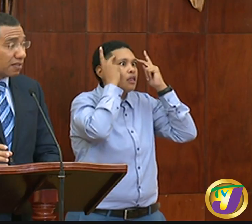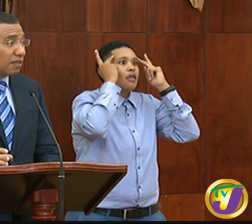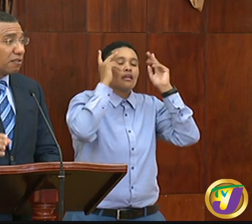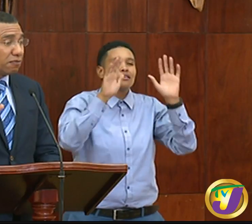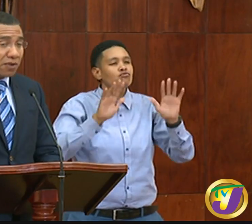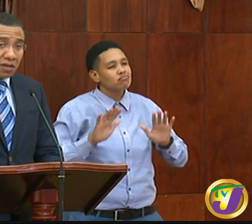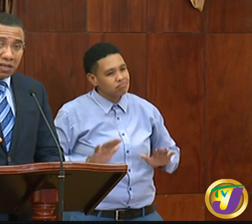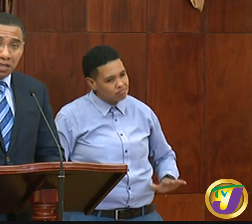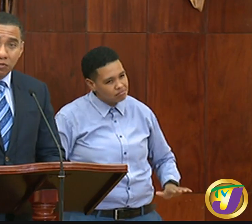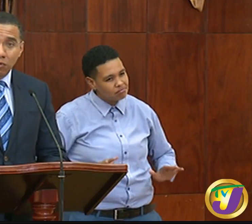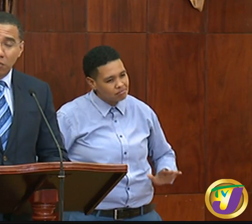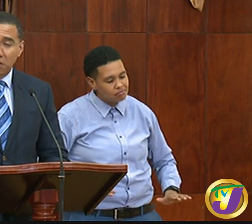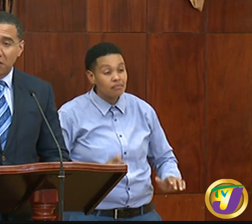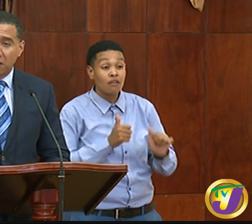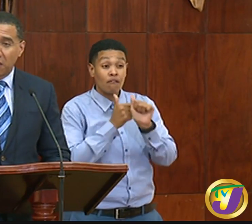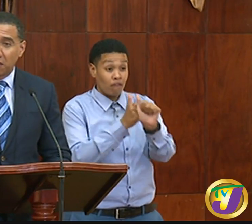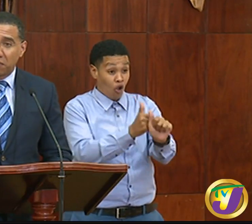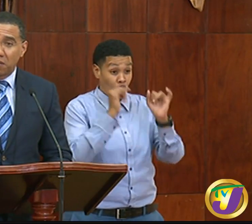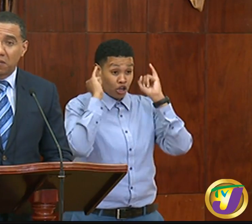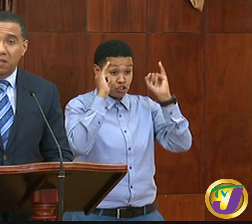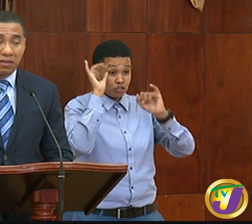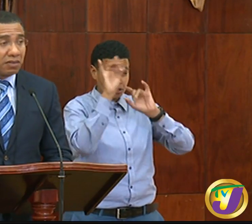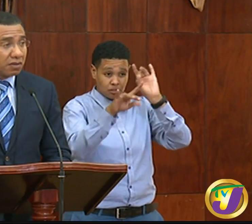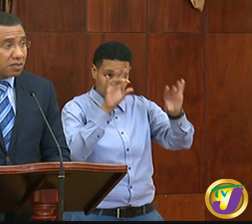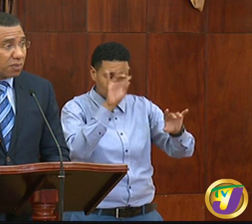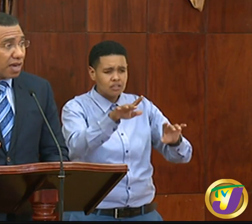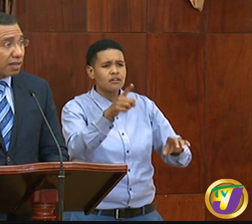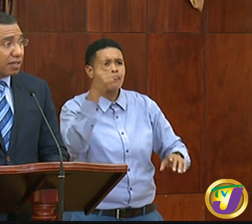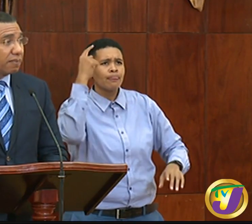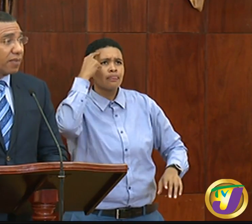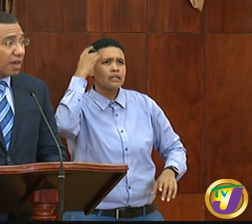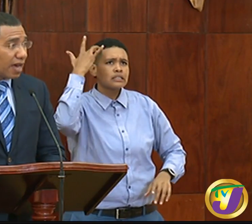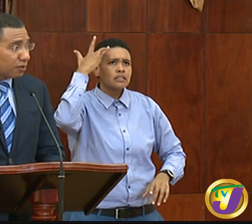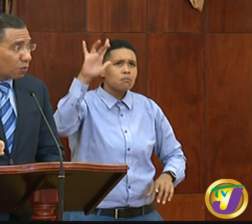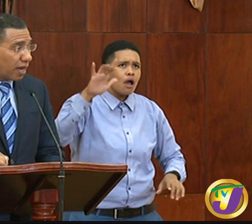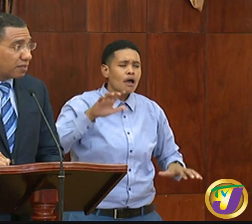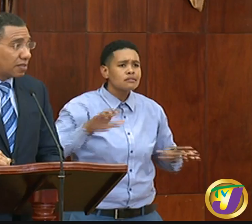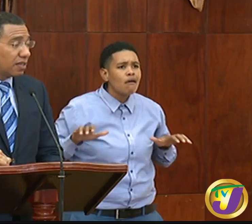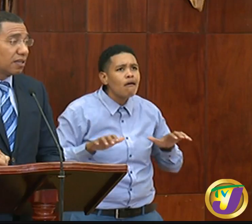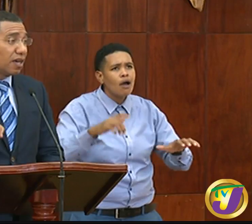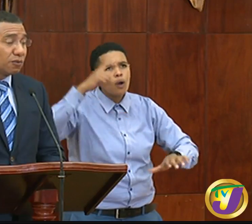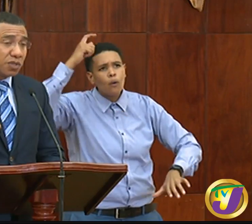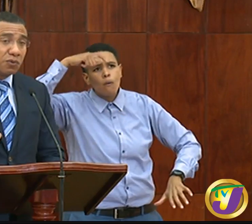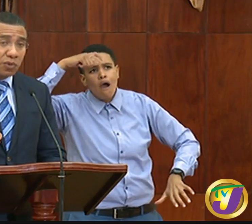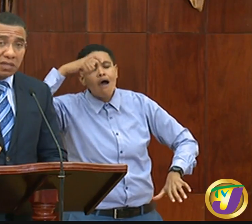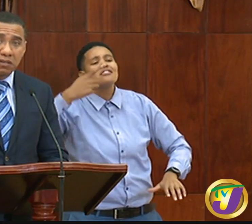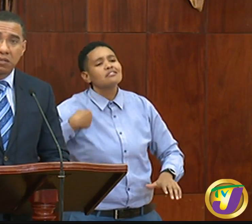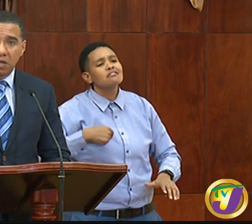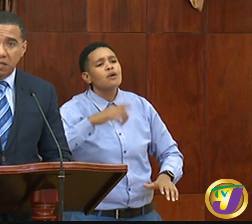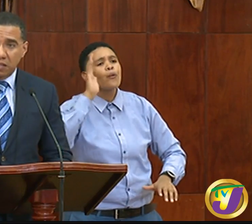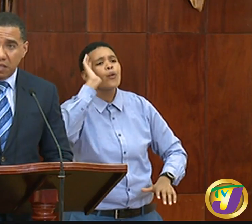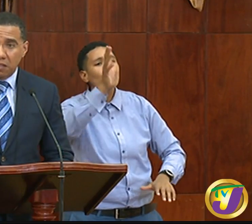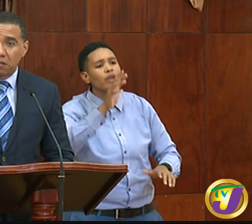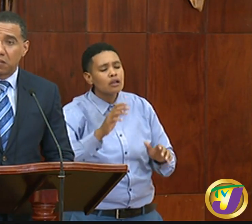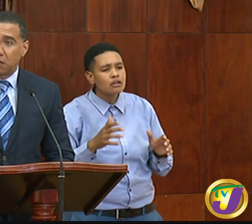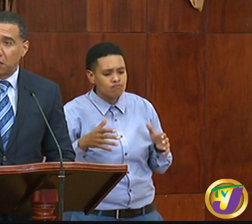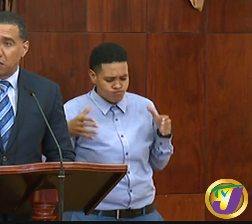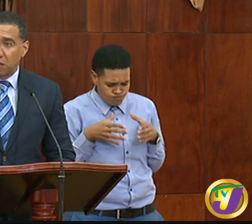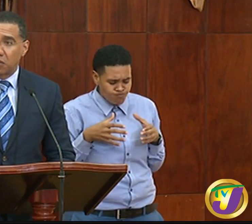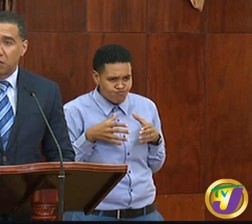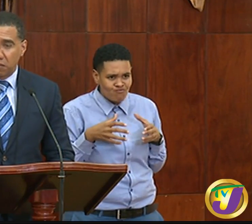panic. Follow the instructions that are given, think smartly, act wisely, and we will